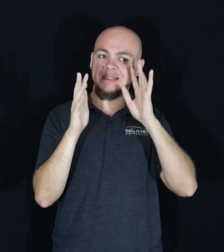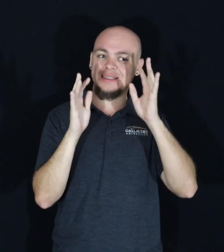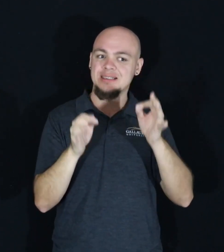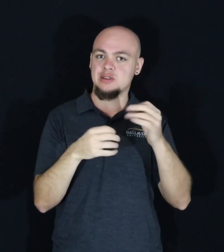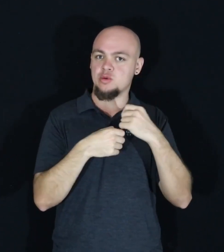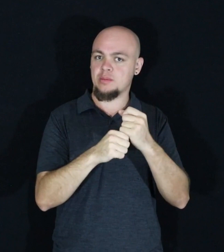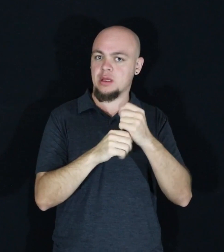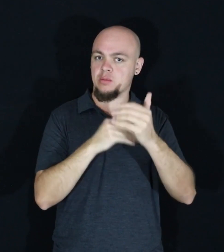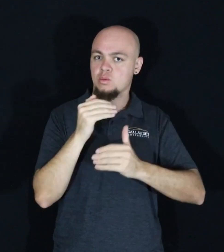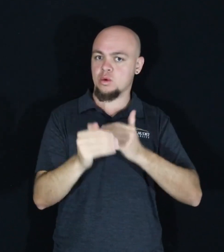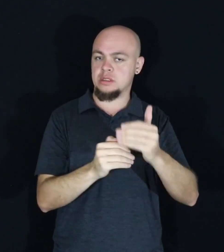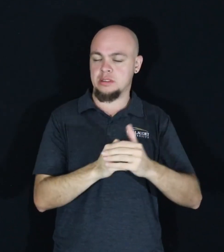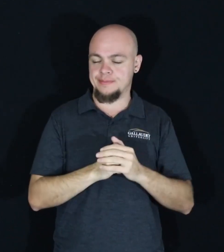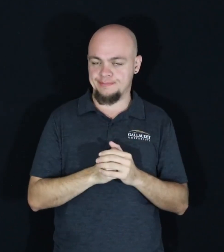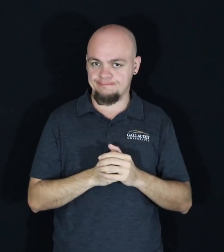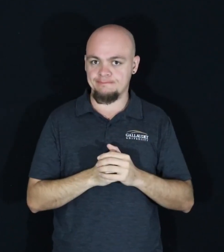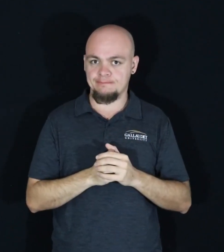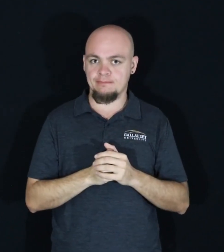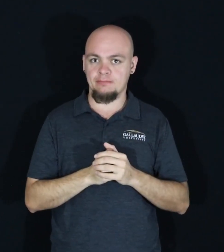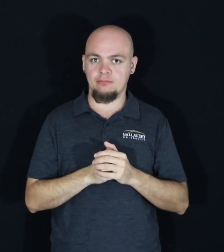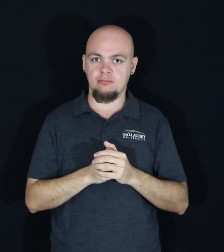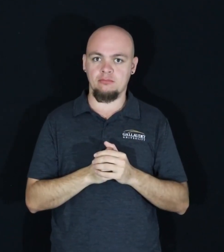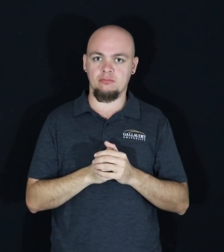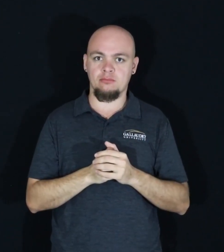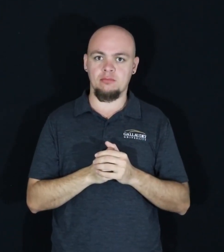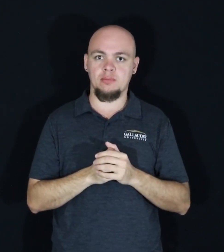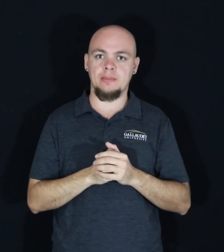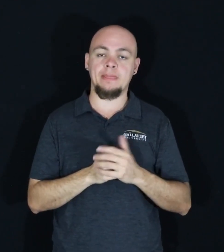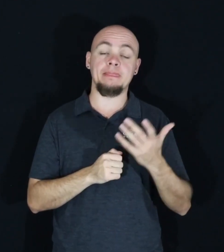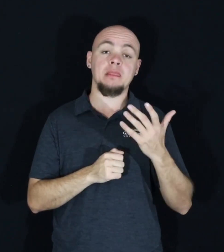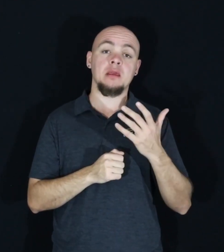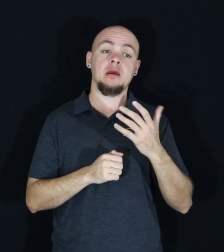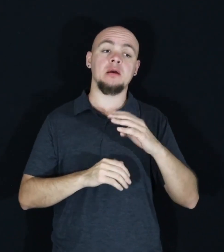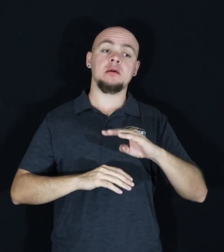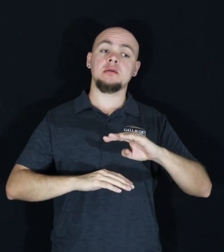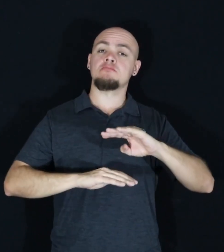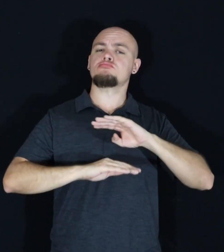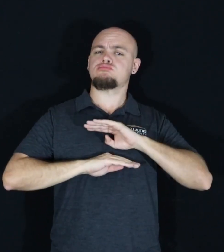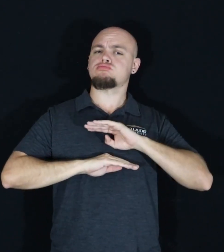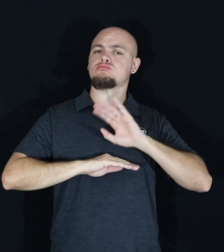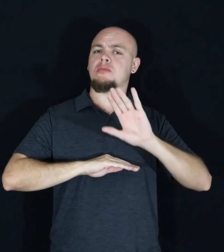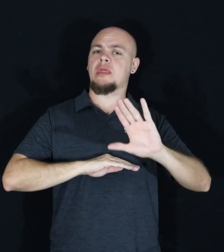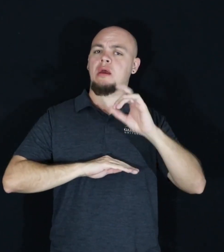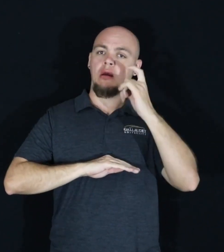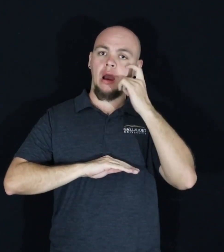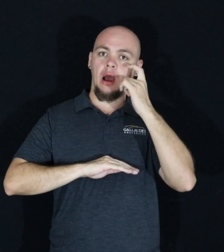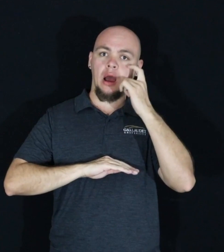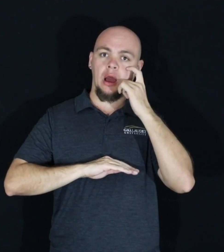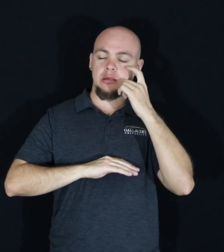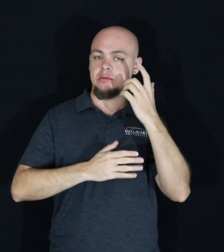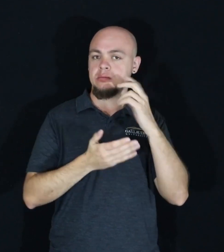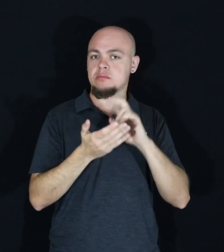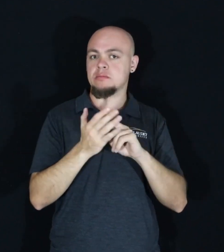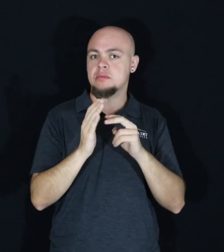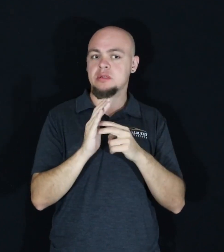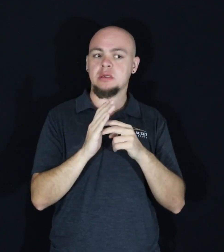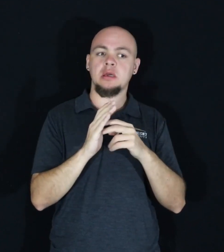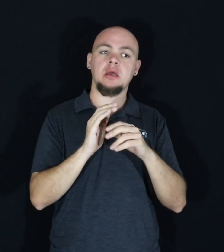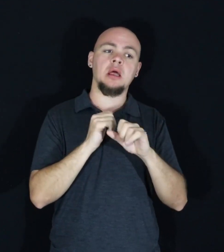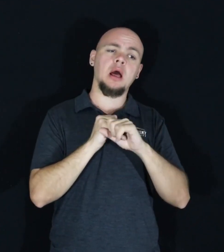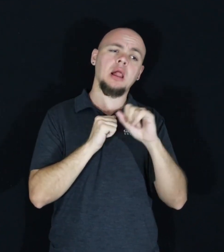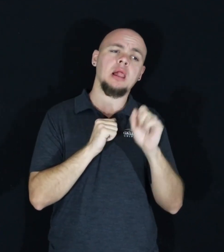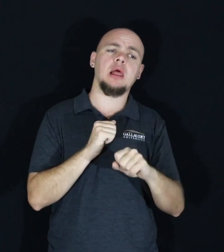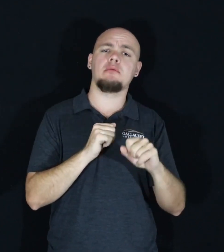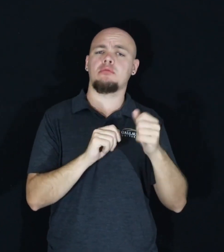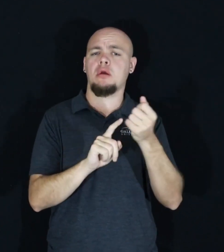in architectural design. Efforts to please the eye have gone from elaborate classical